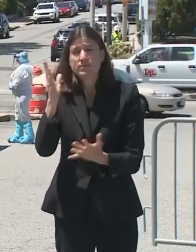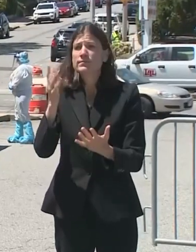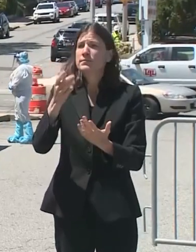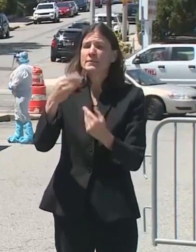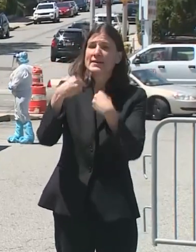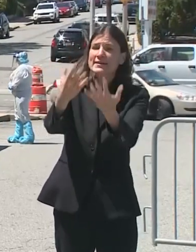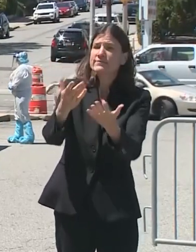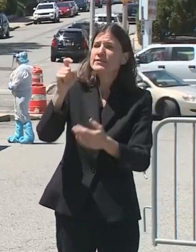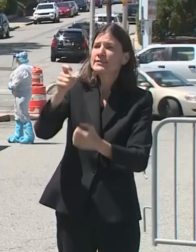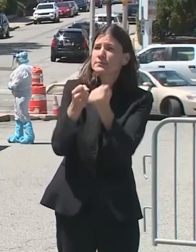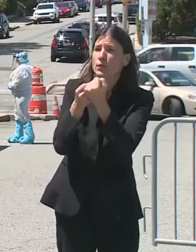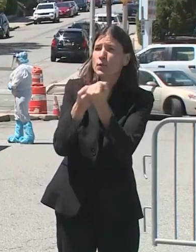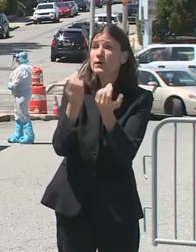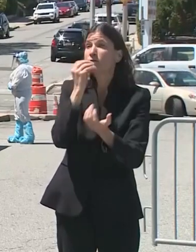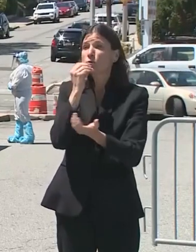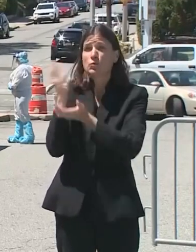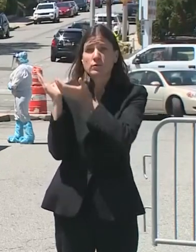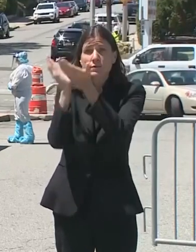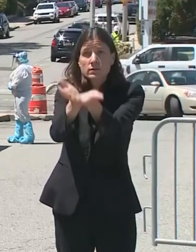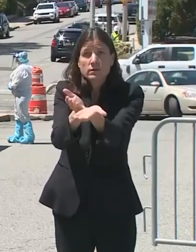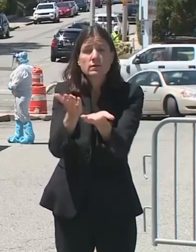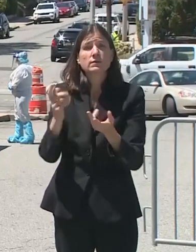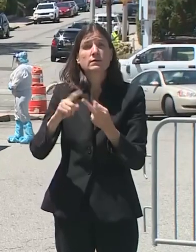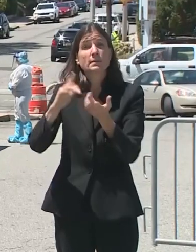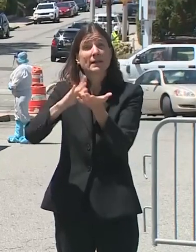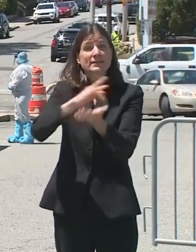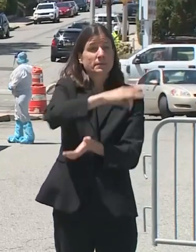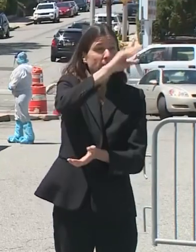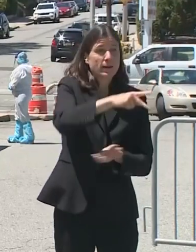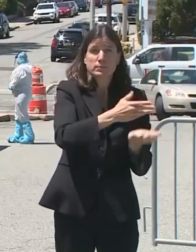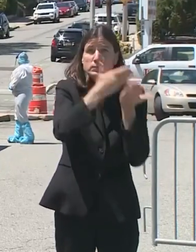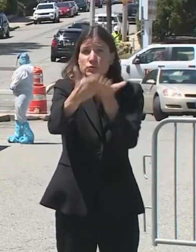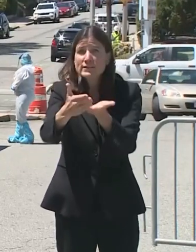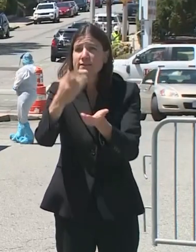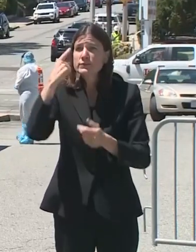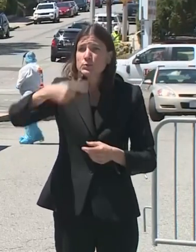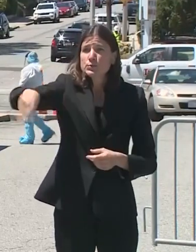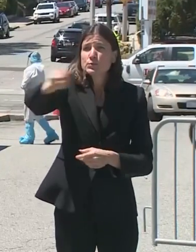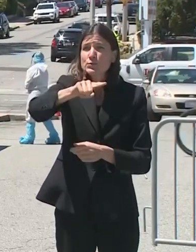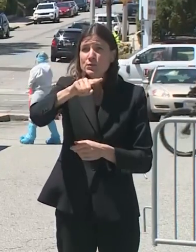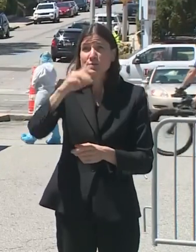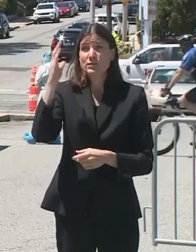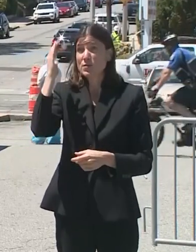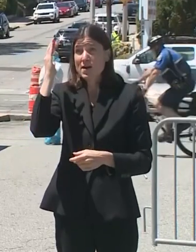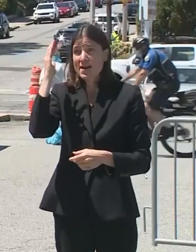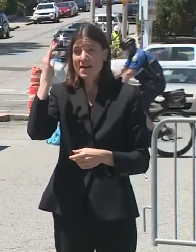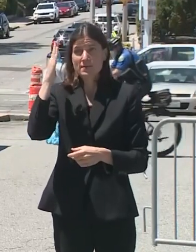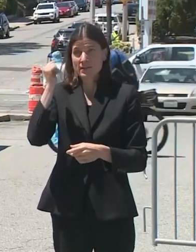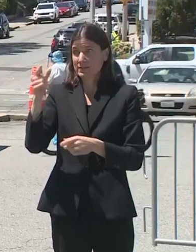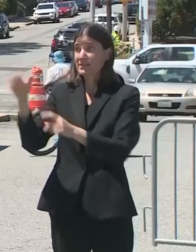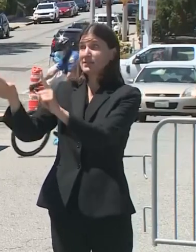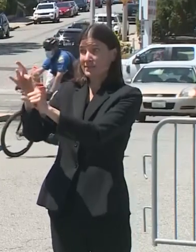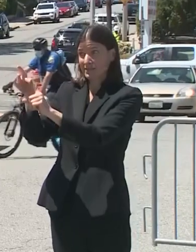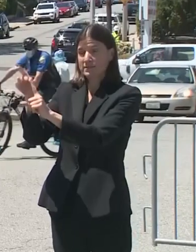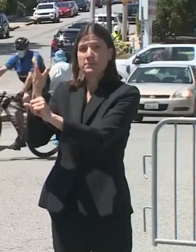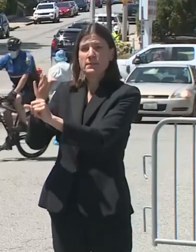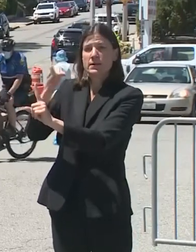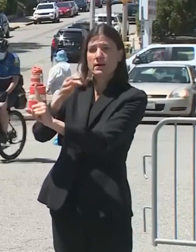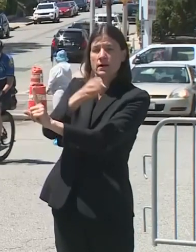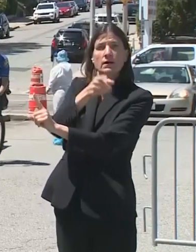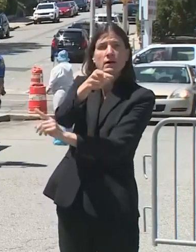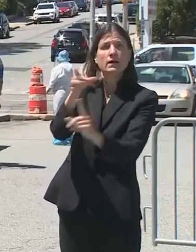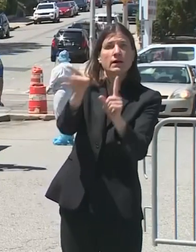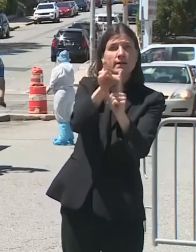contact with for the past couple of days before you started to have symptoms, or a couple days before your positive test if you don't have